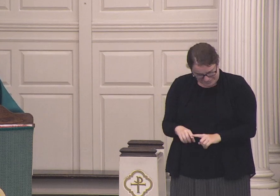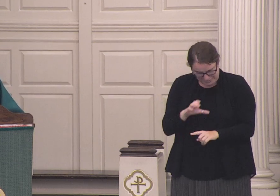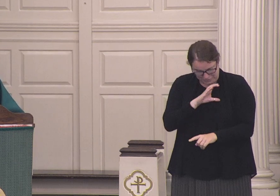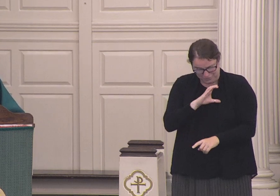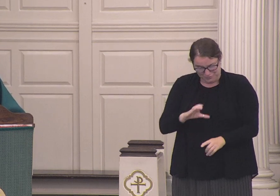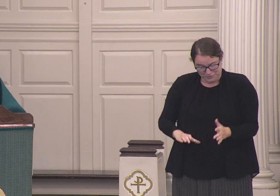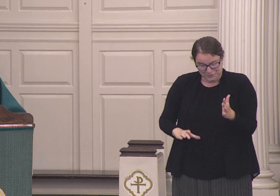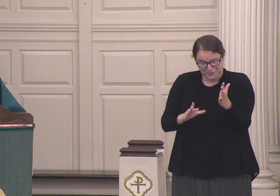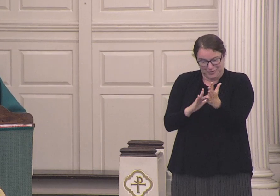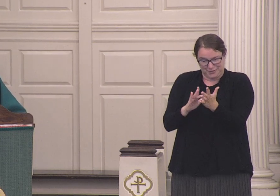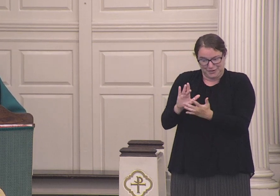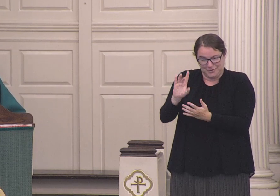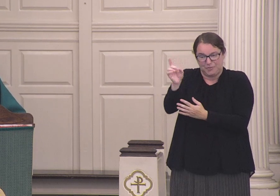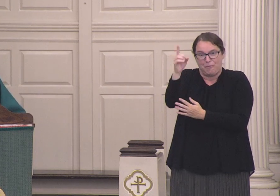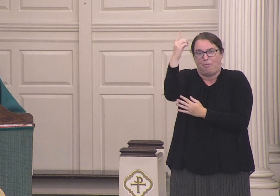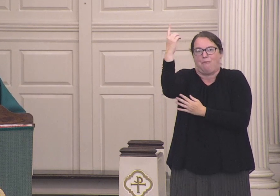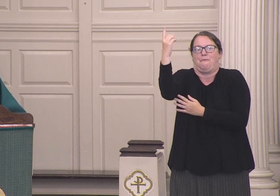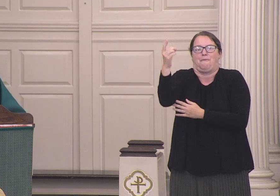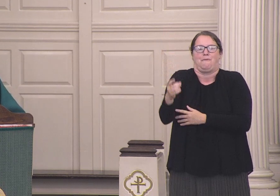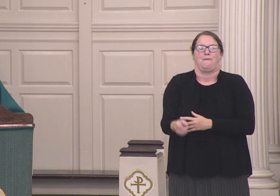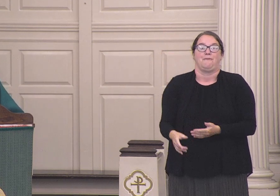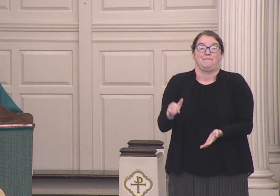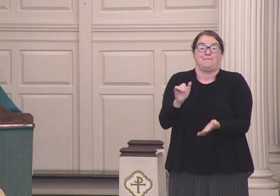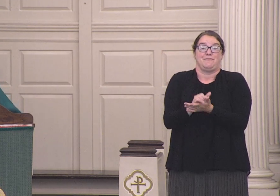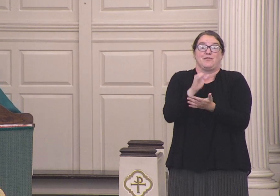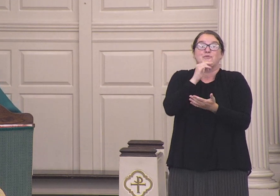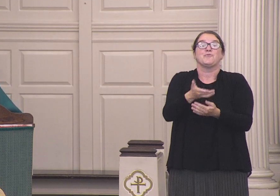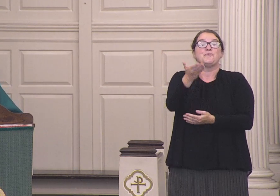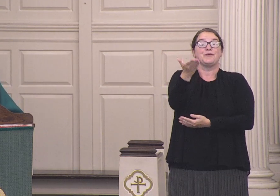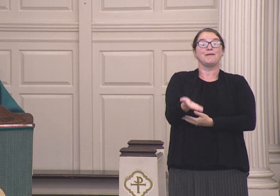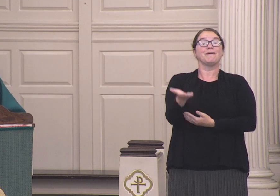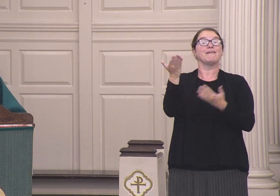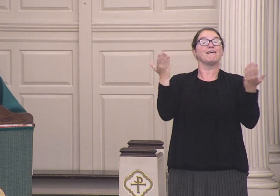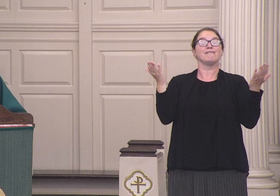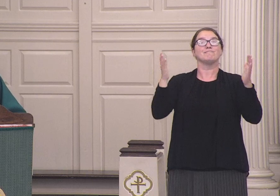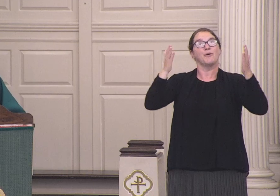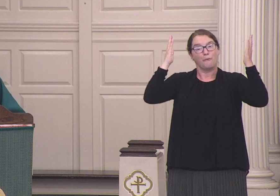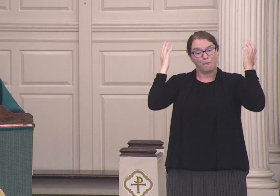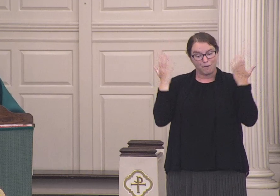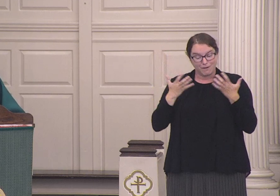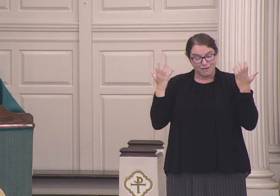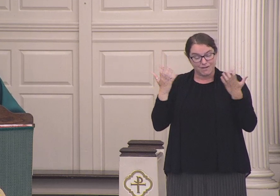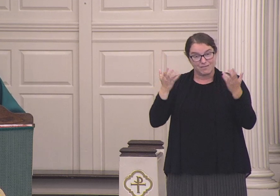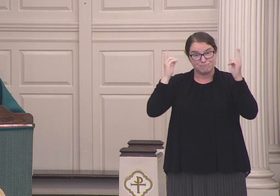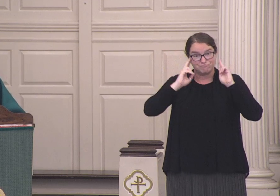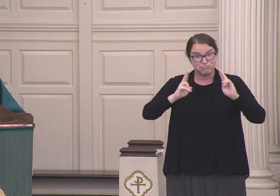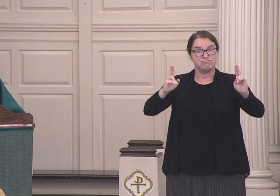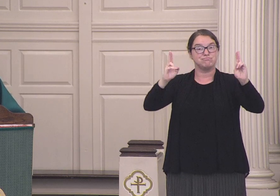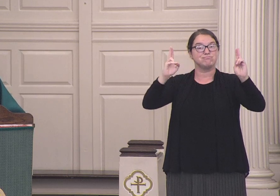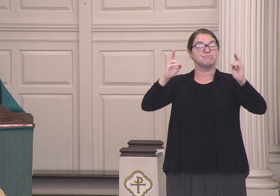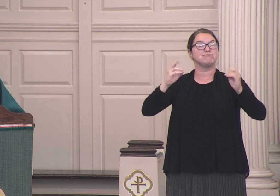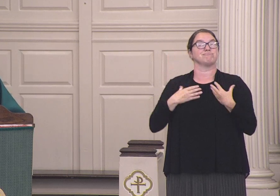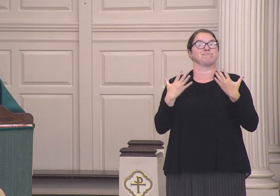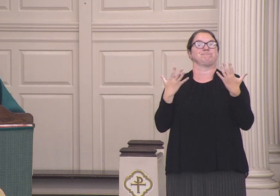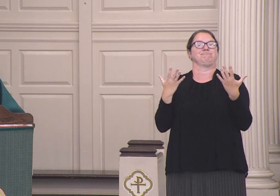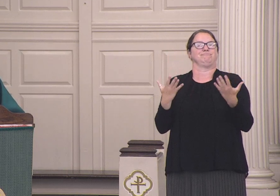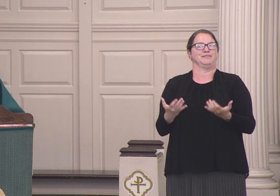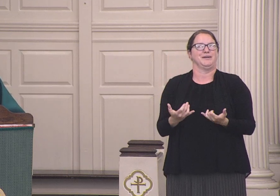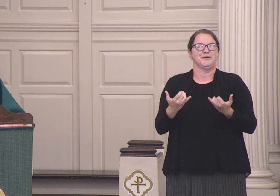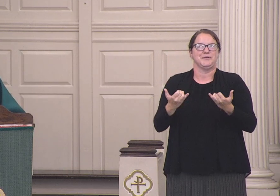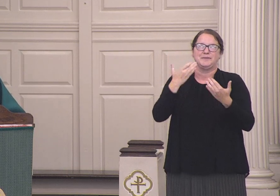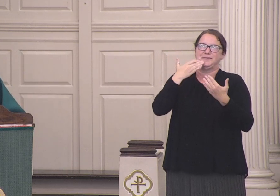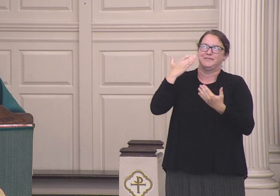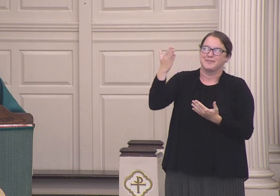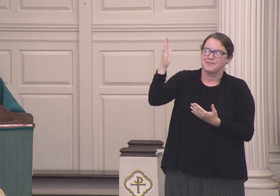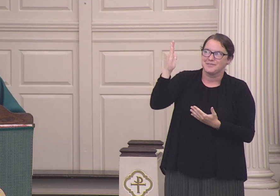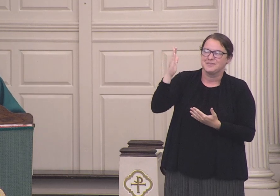Christ. This is who we are. What an honor. What a privilege. And so we are thankful to God and we